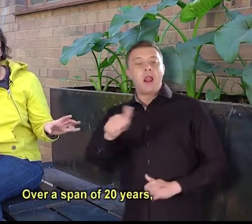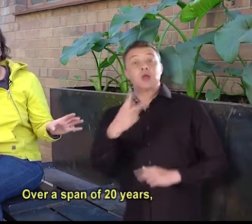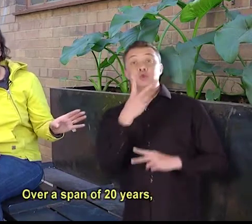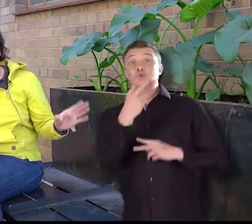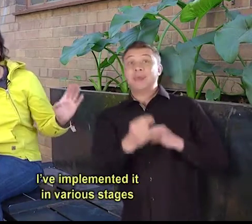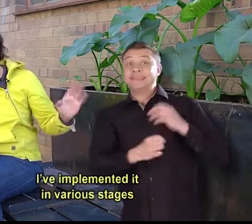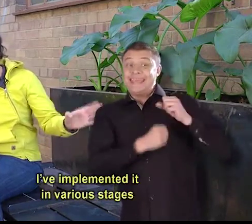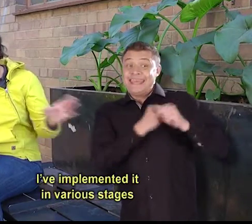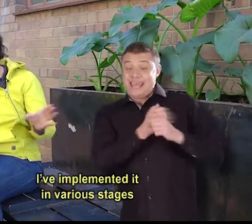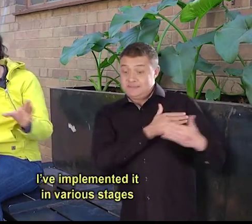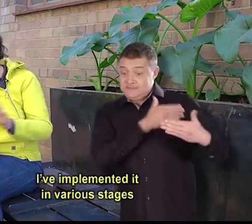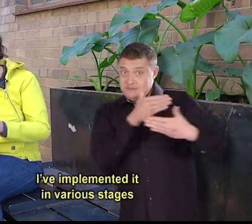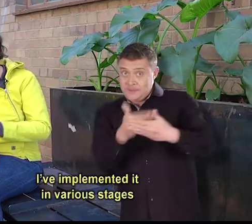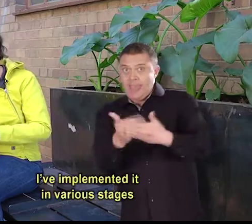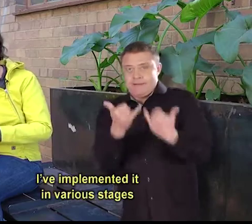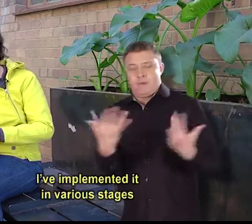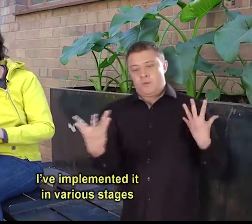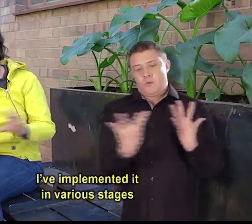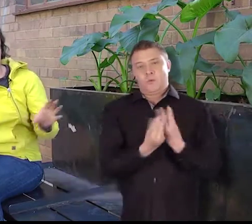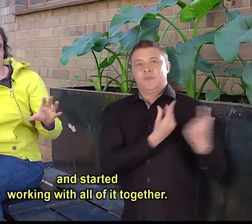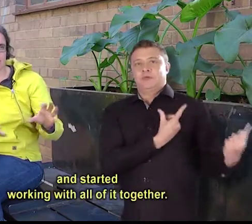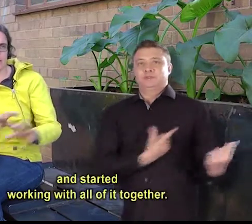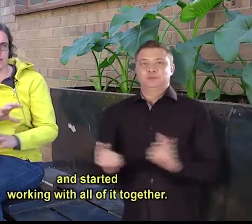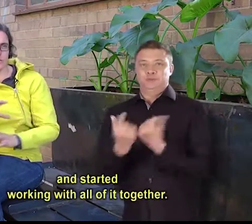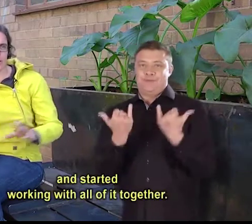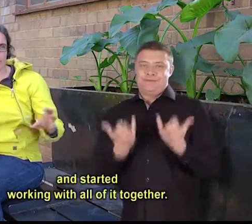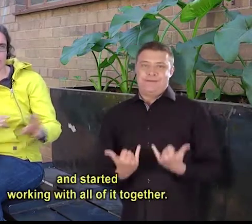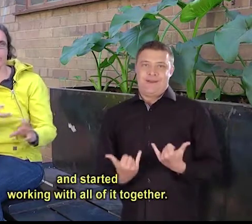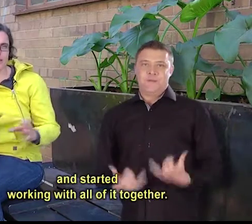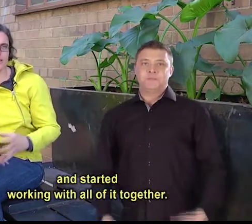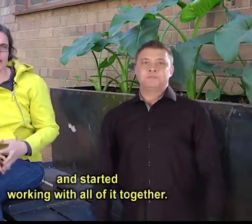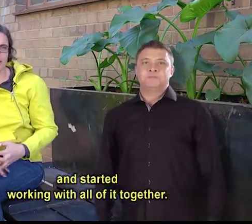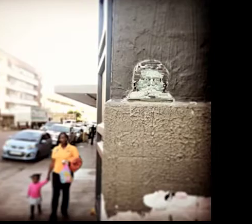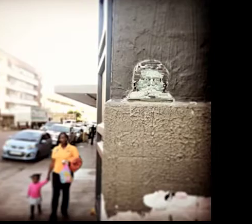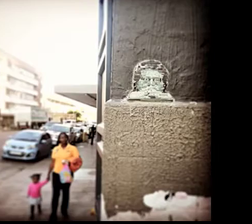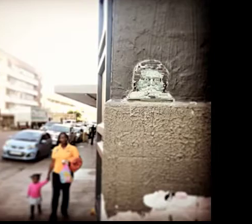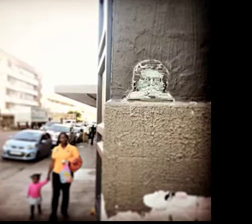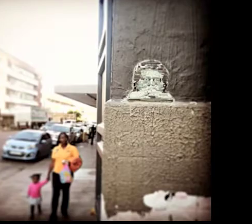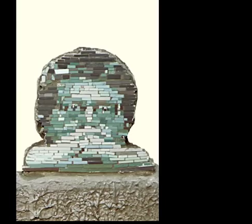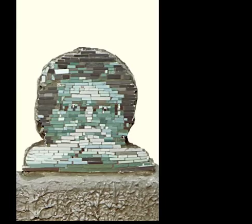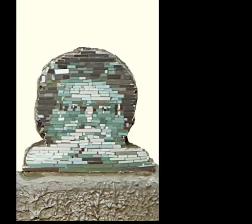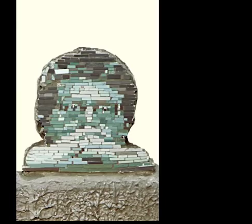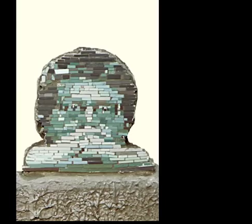20 years. And I've implemented it in various stages and started working with all of that together.